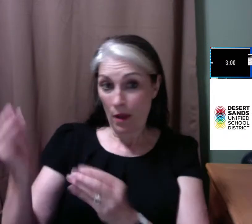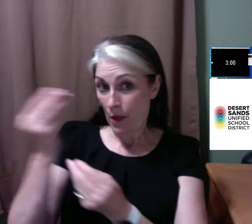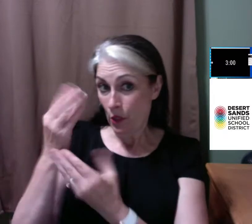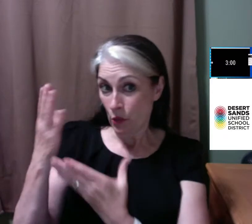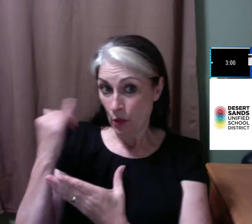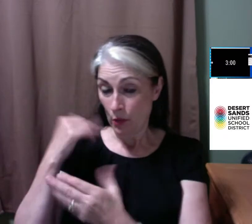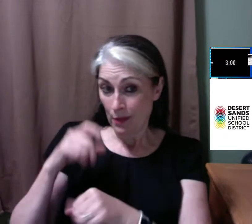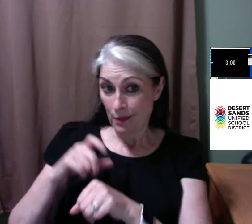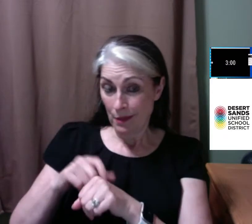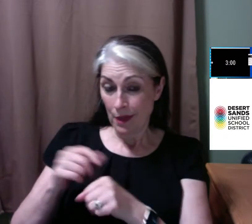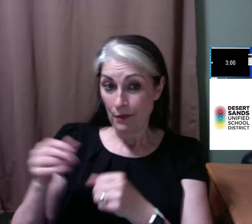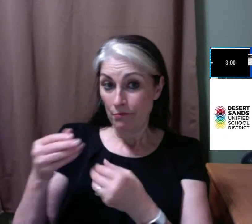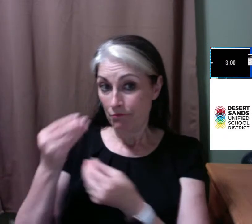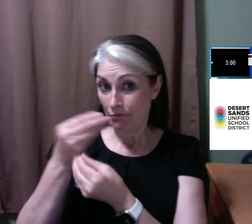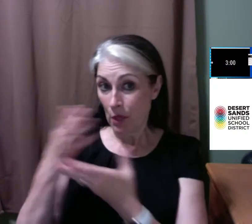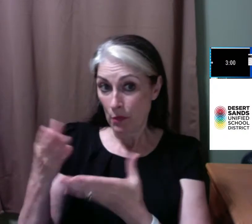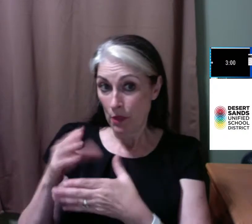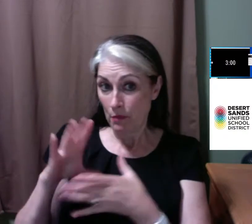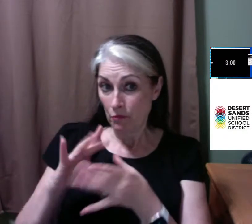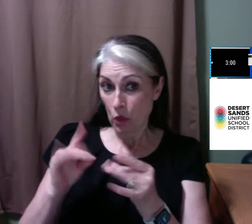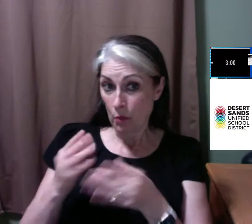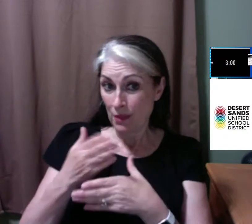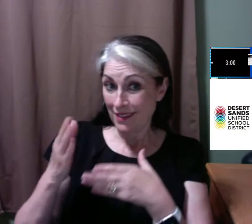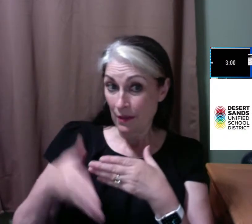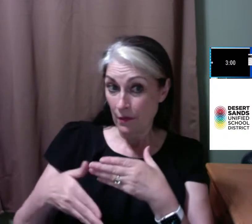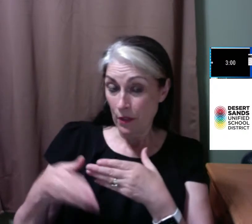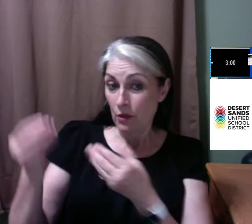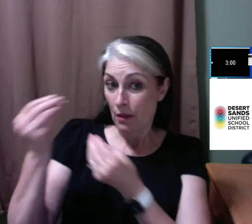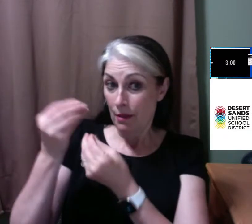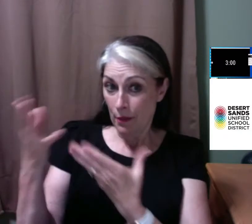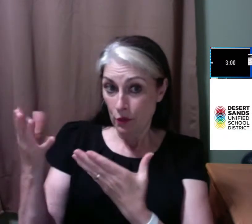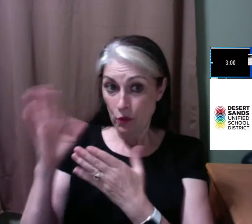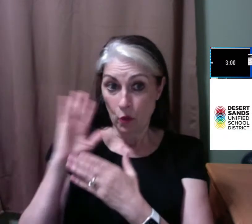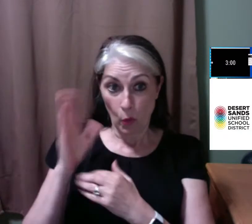when public comments have concluded.